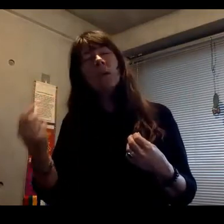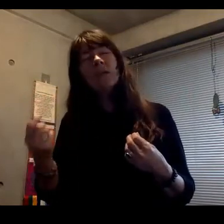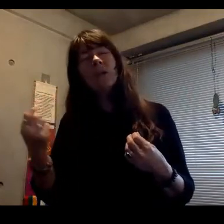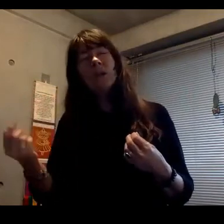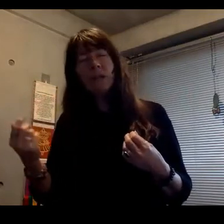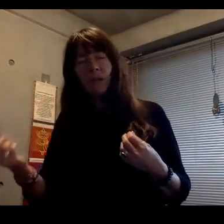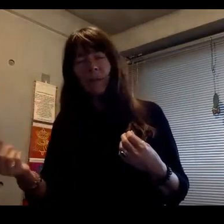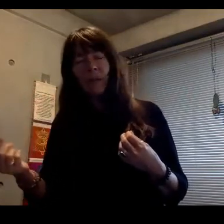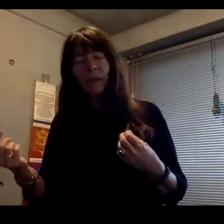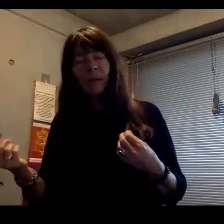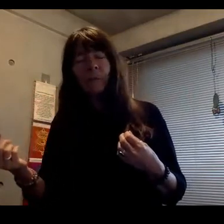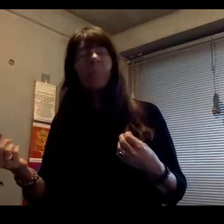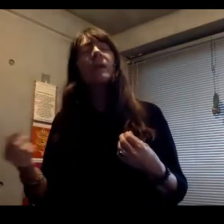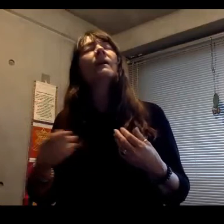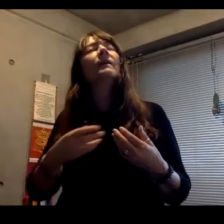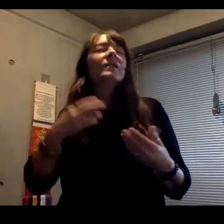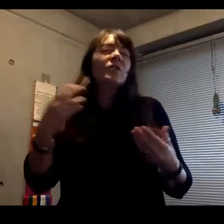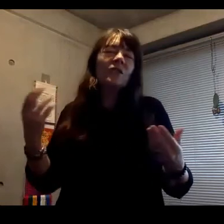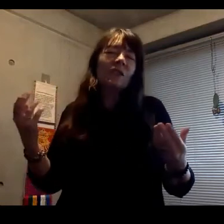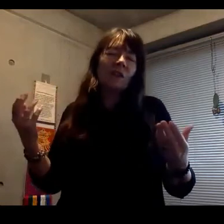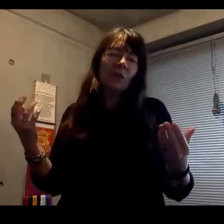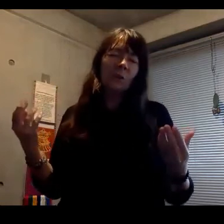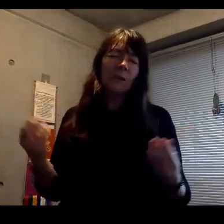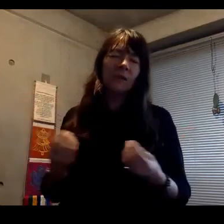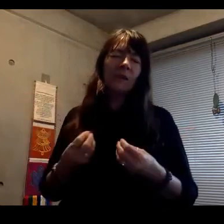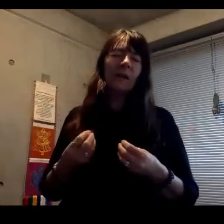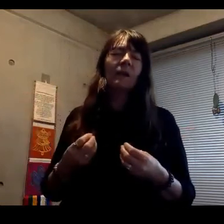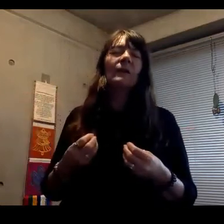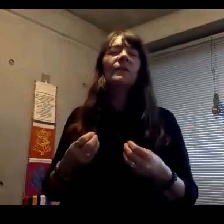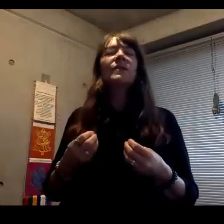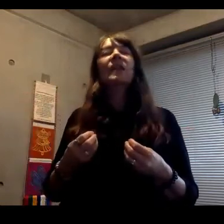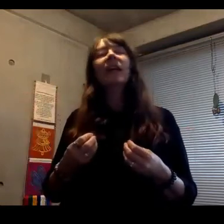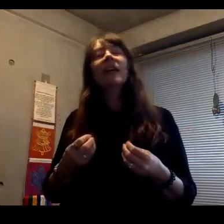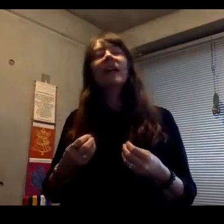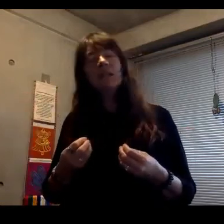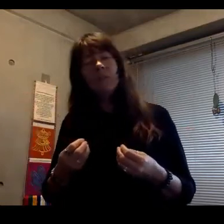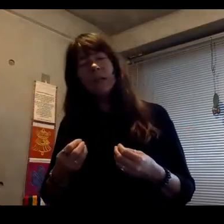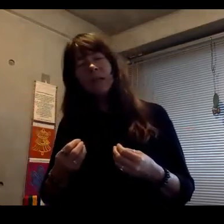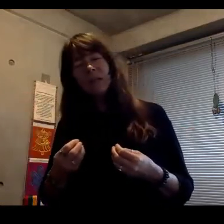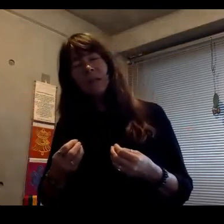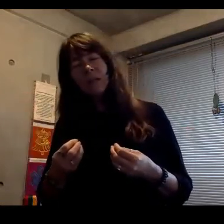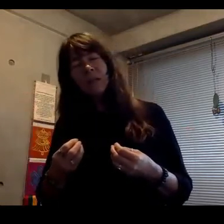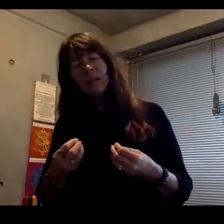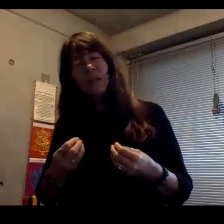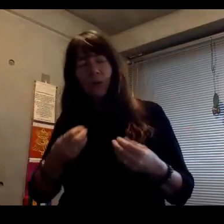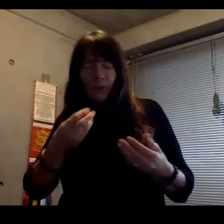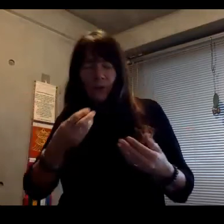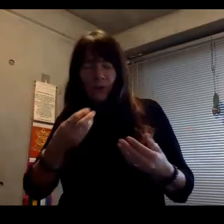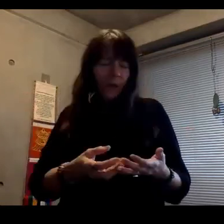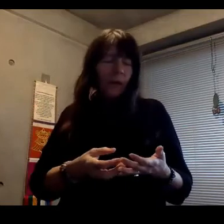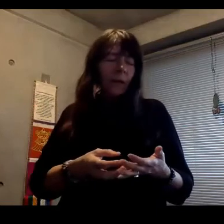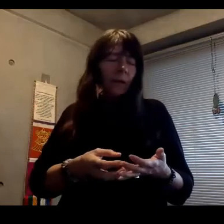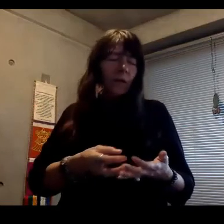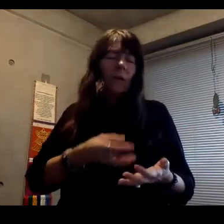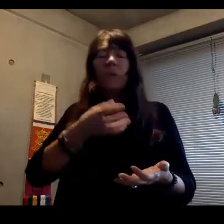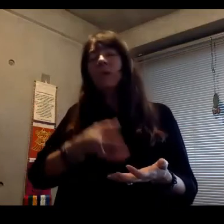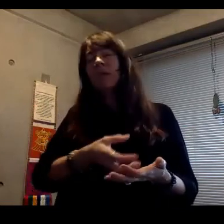are always learning something. It's just not always this enlightenment. They're learning they